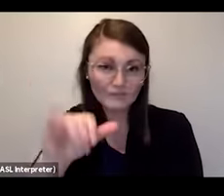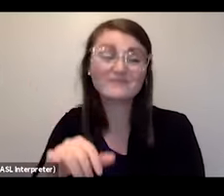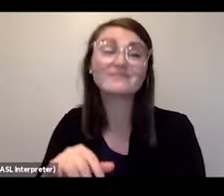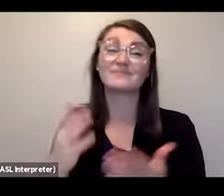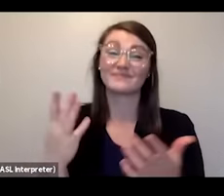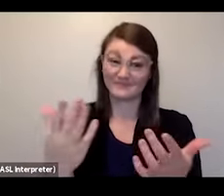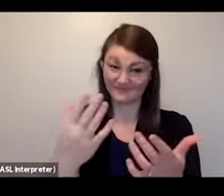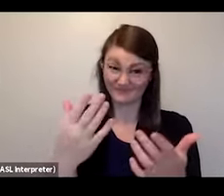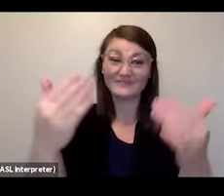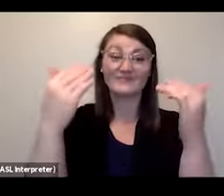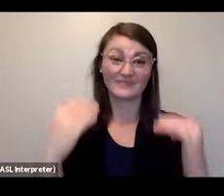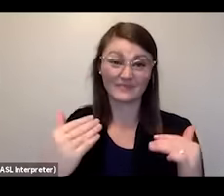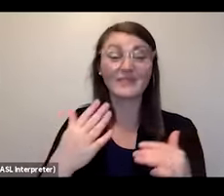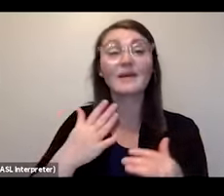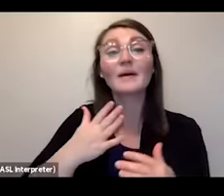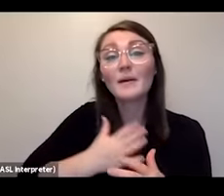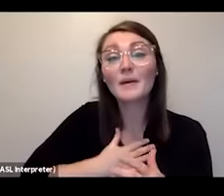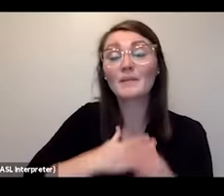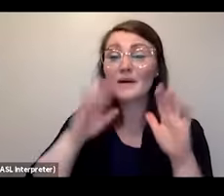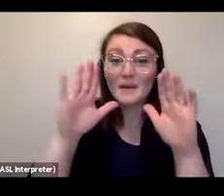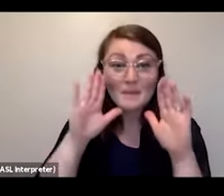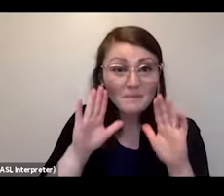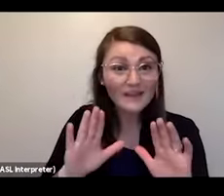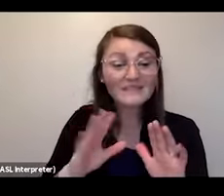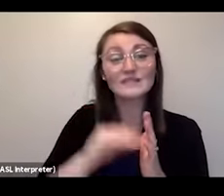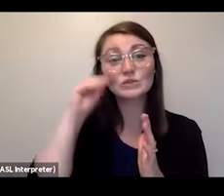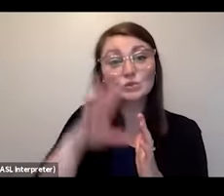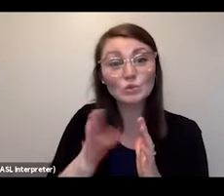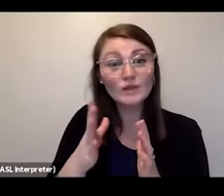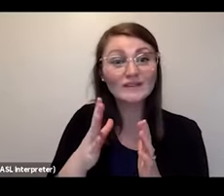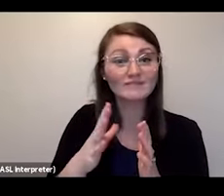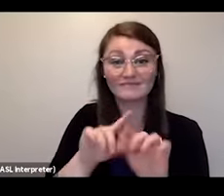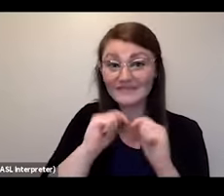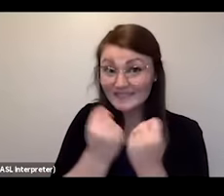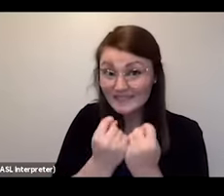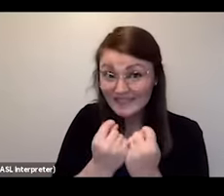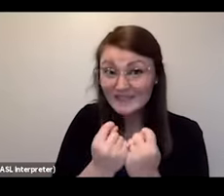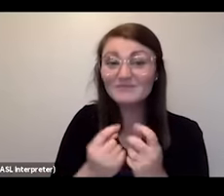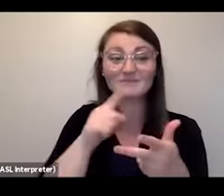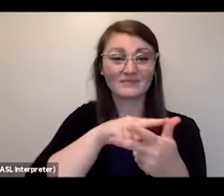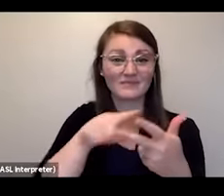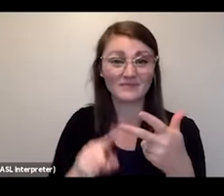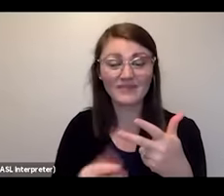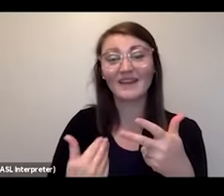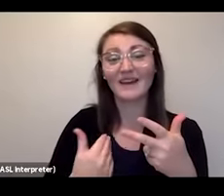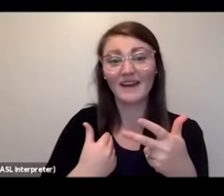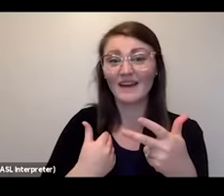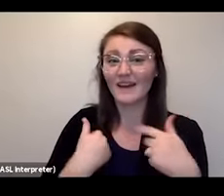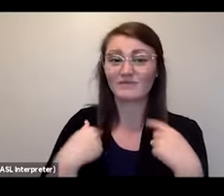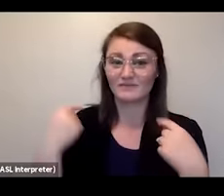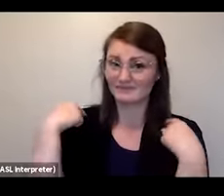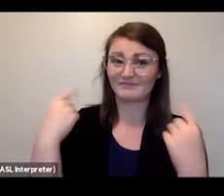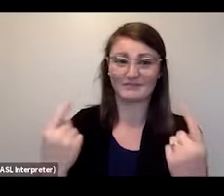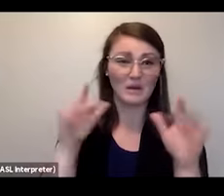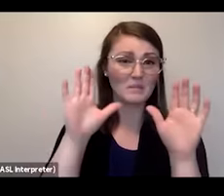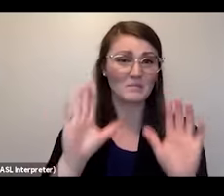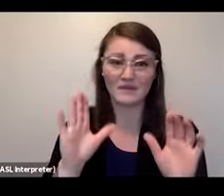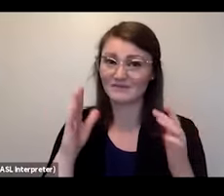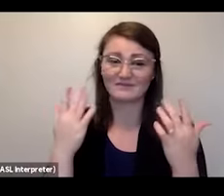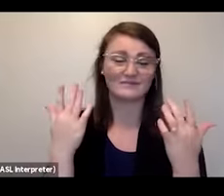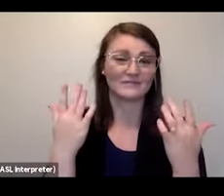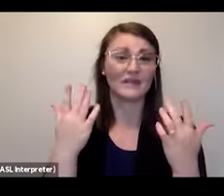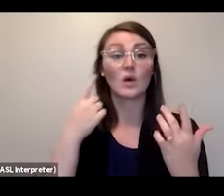team, Shraven Natarajan, Caitlin O'Brien, and my undergraduate research student, Michaela Deming, without whom we never would have been